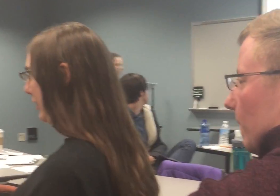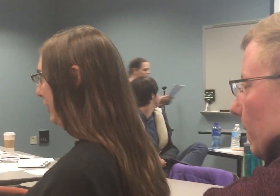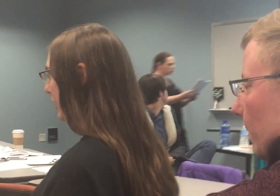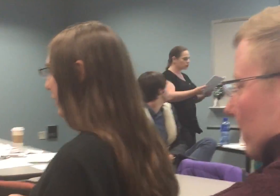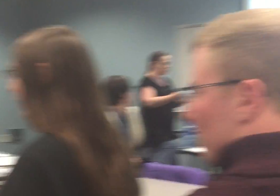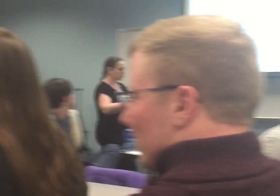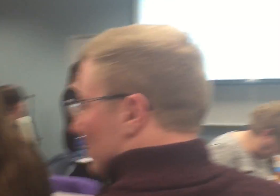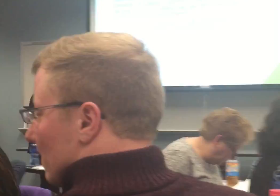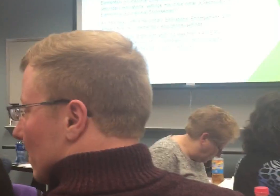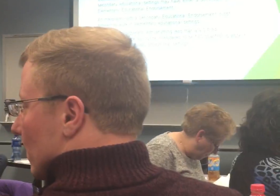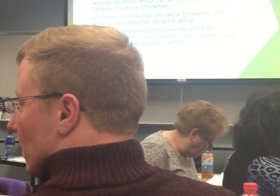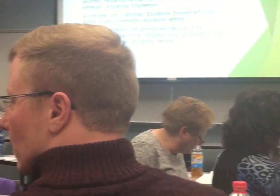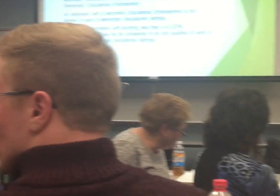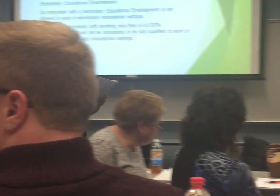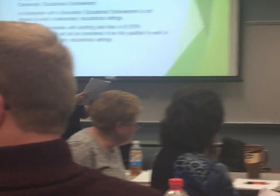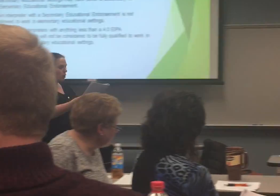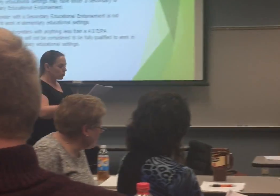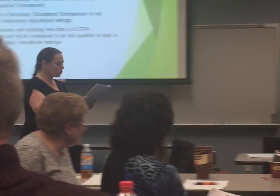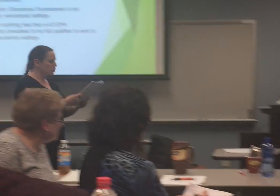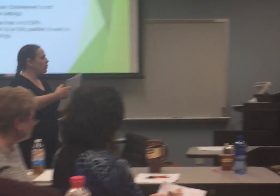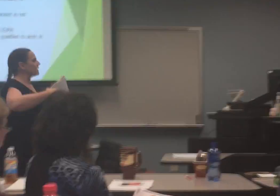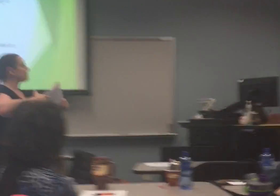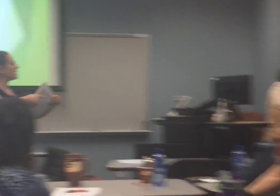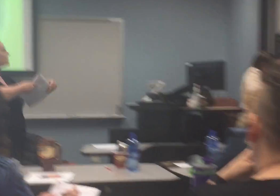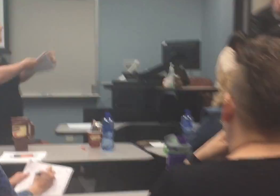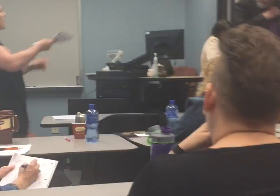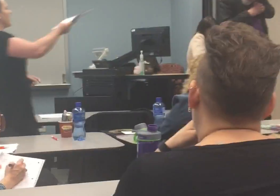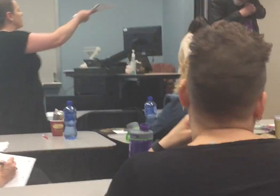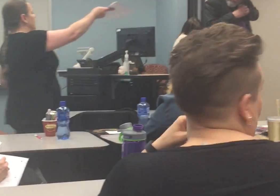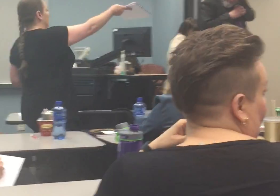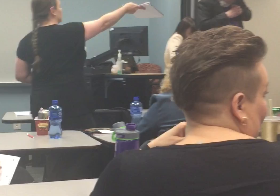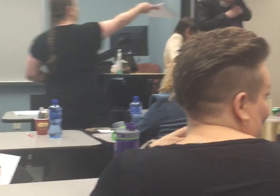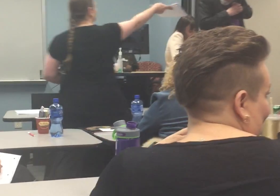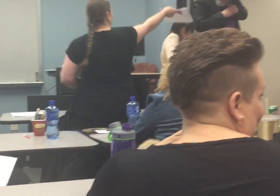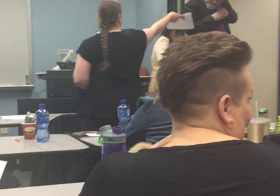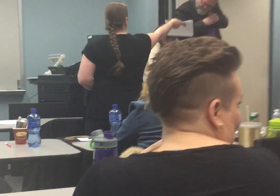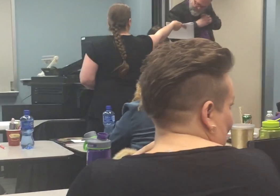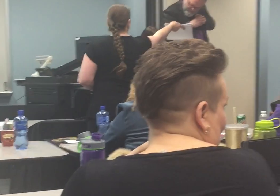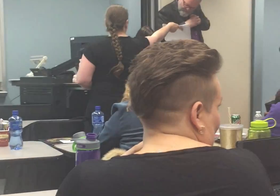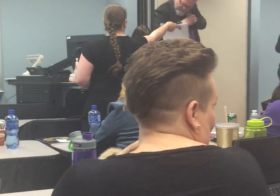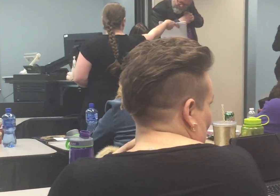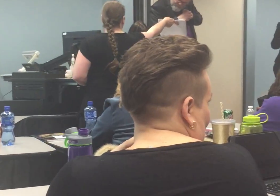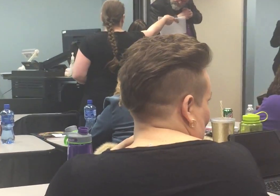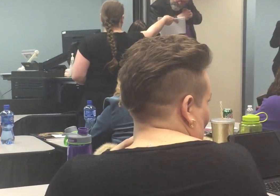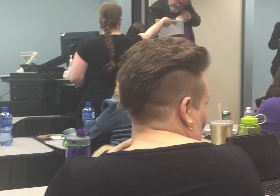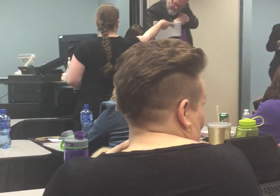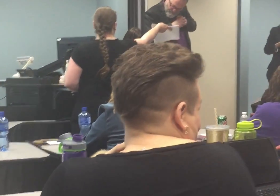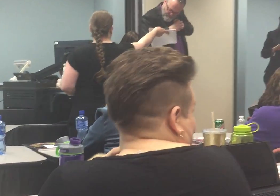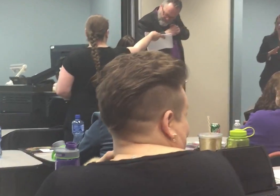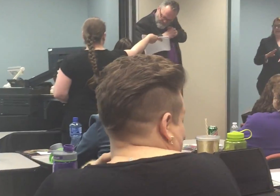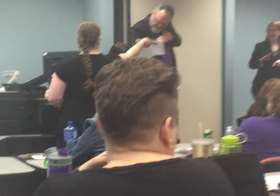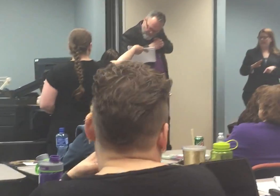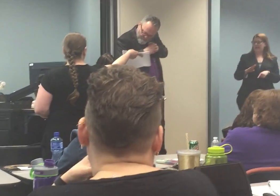393.5026, educational interpreter qualifications. Right. Rule 26, line item B.